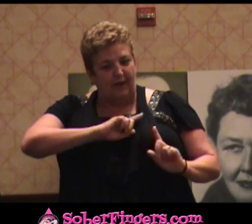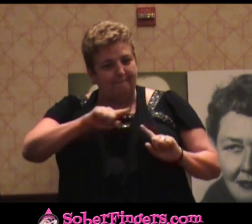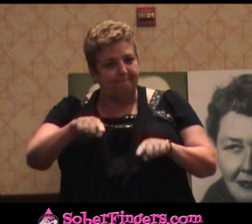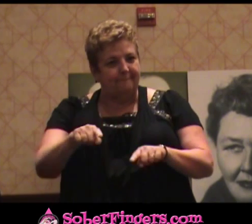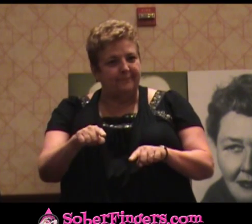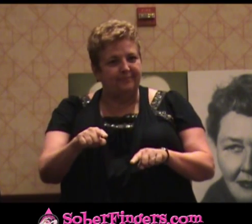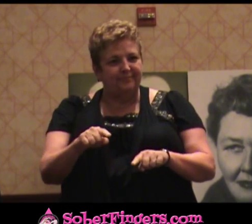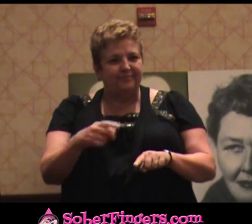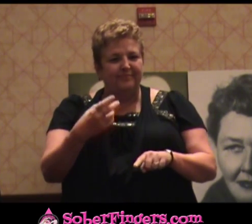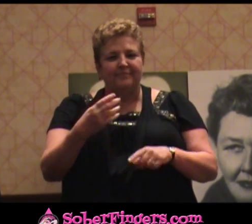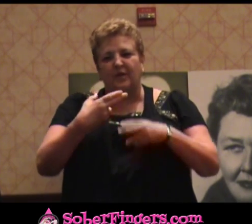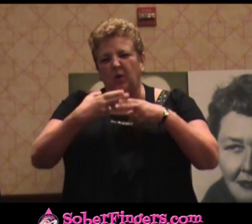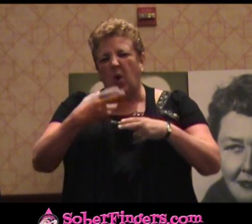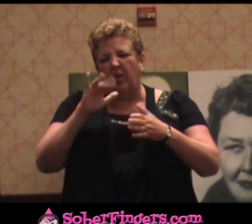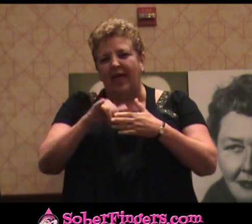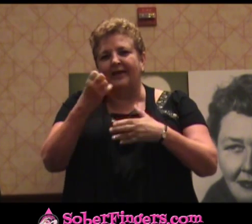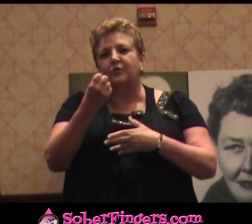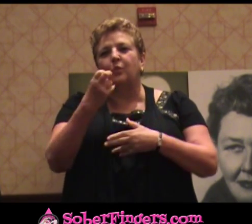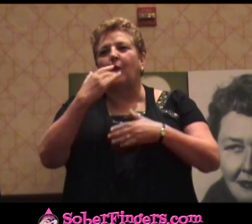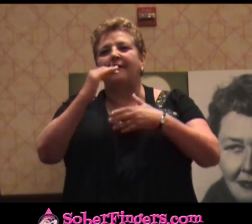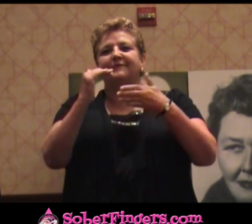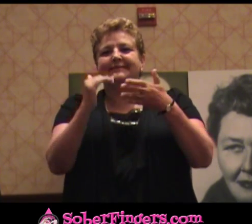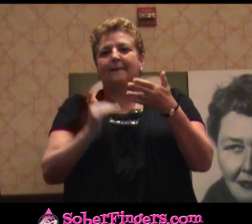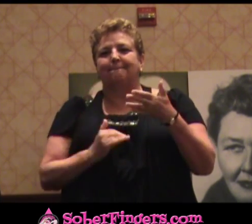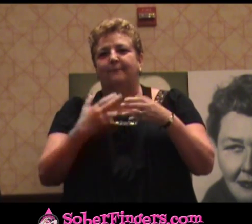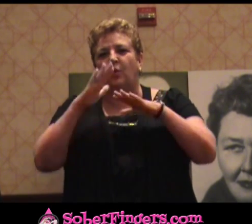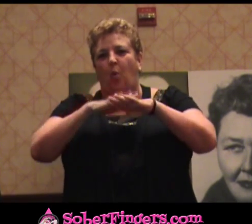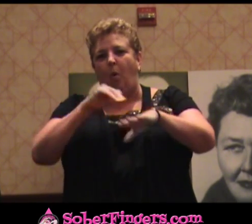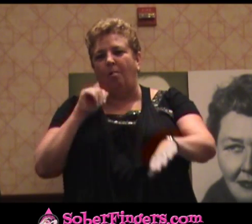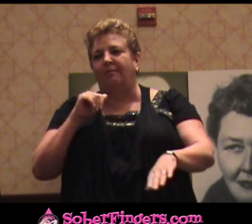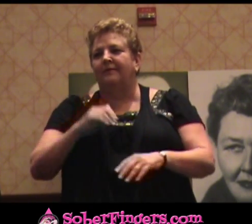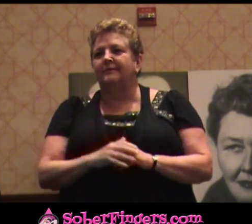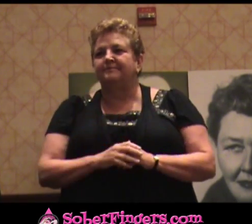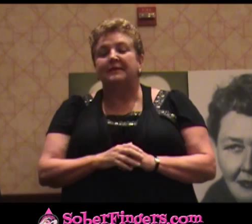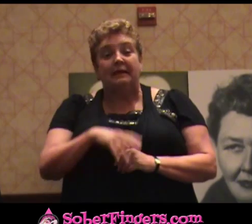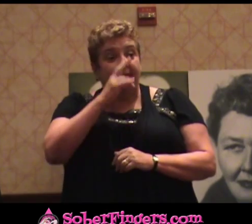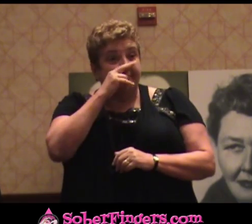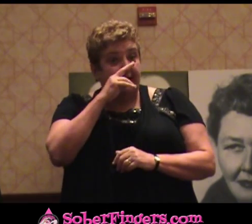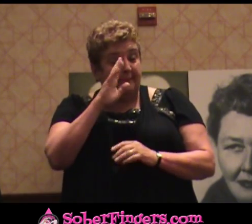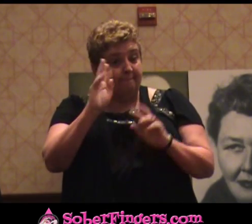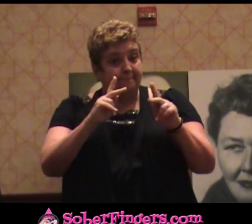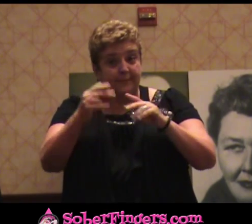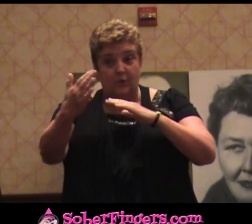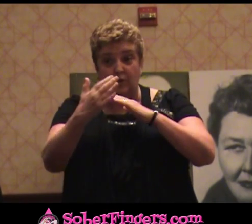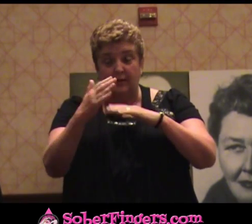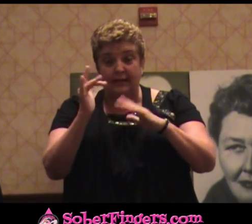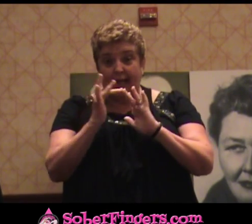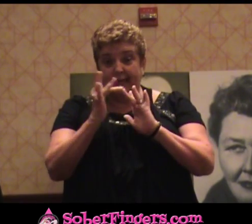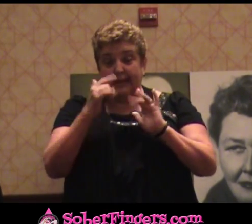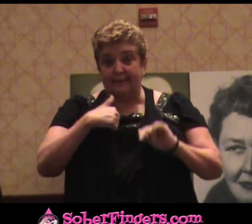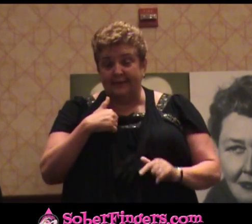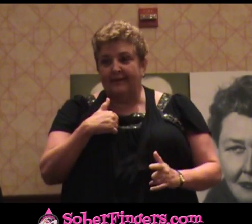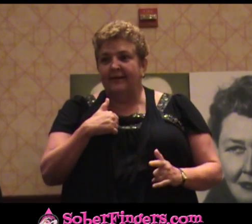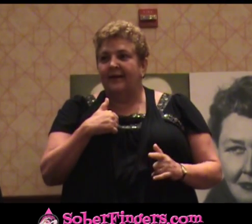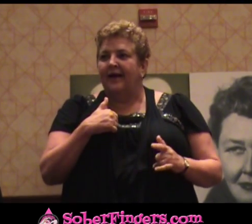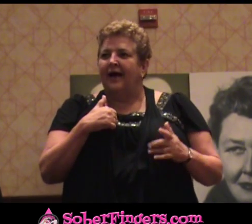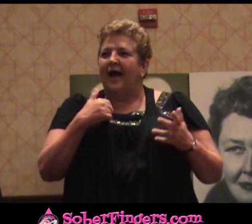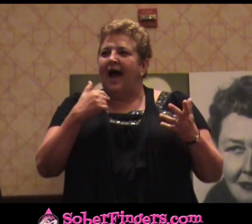me. Allowing me to stay sober another day. It's funny when people call me. I have no time that I ever think that my experience will benefit others. And